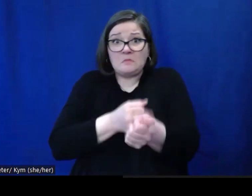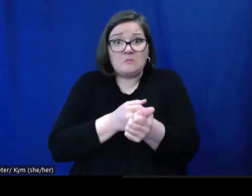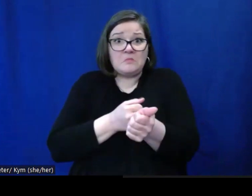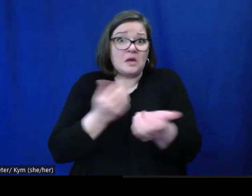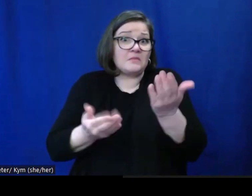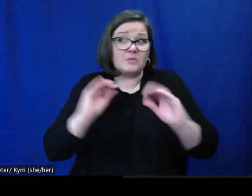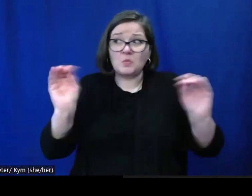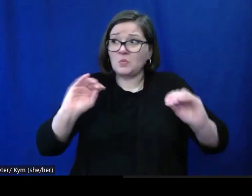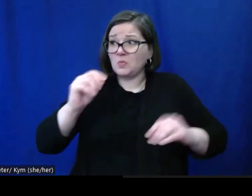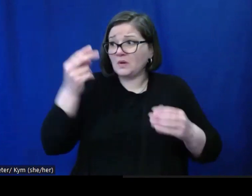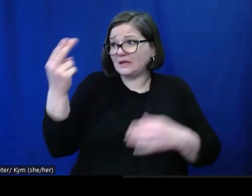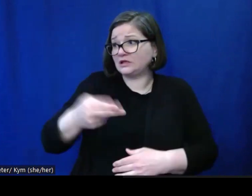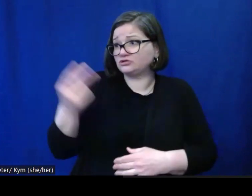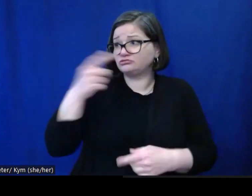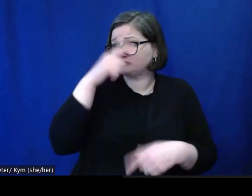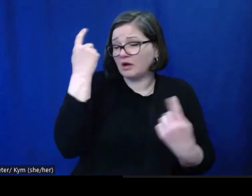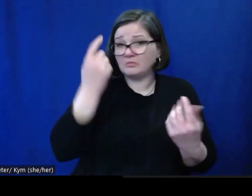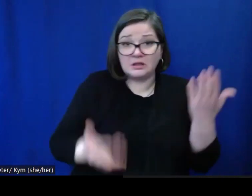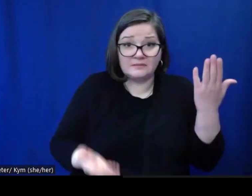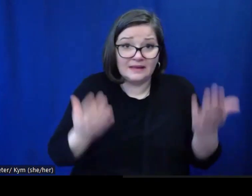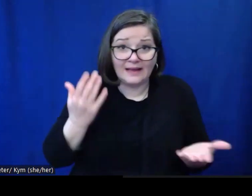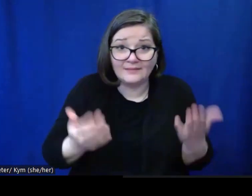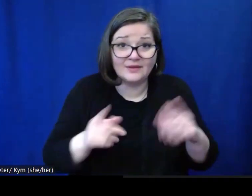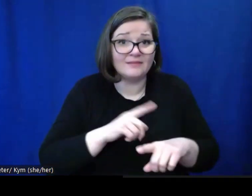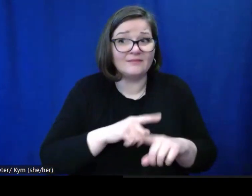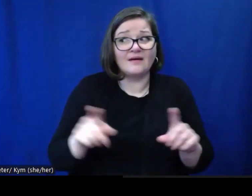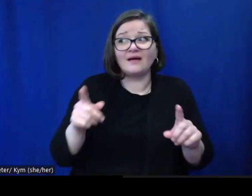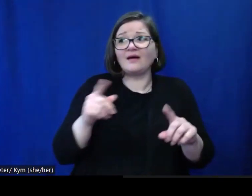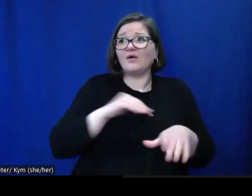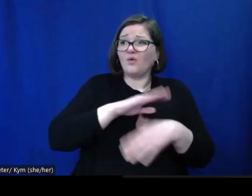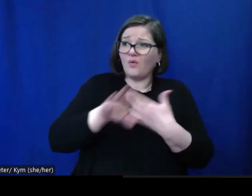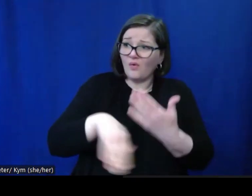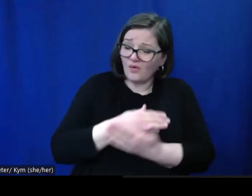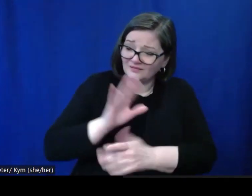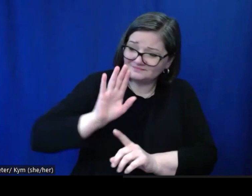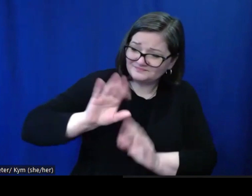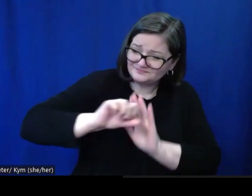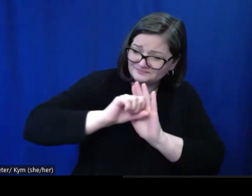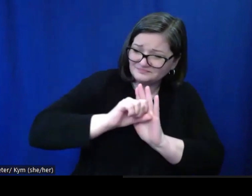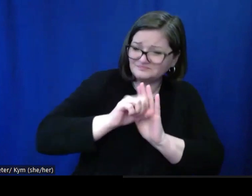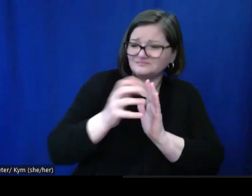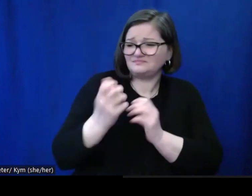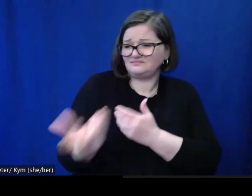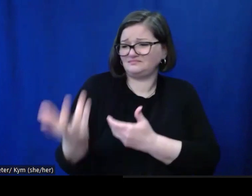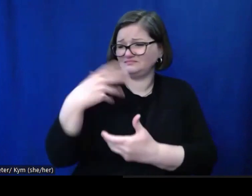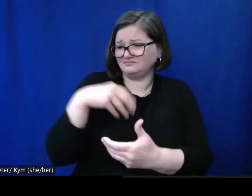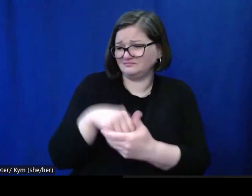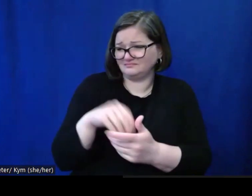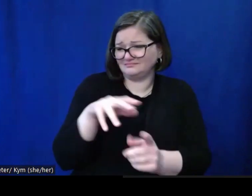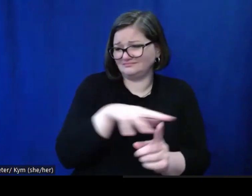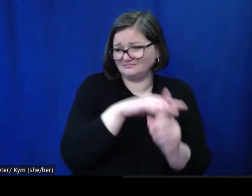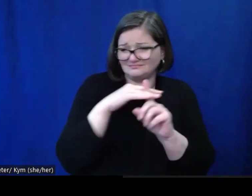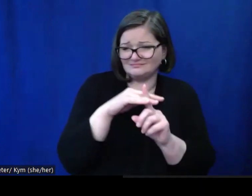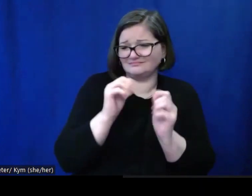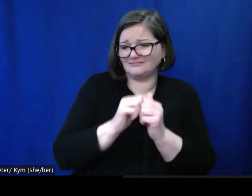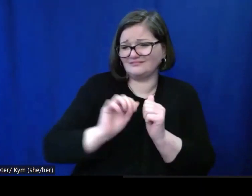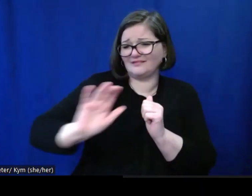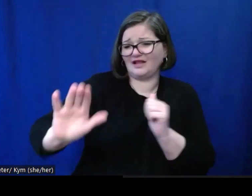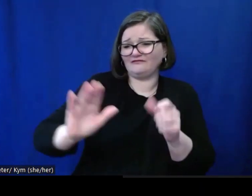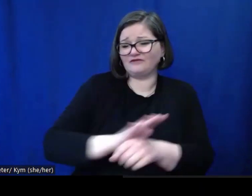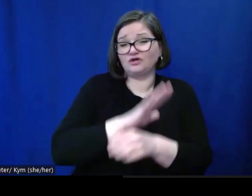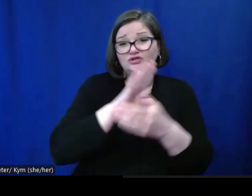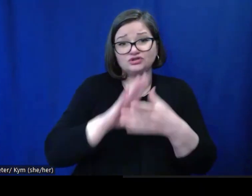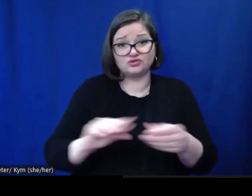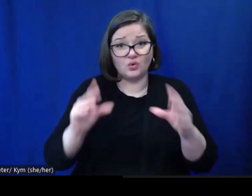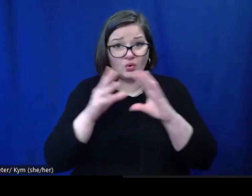of trauma, but we want to take all of the symptoms into context and their whole story. And so if this